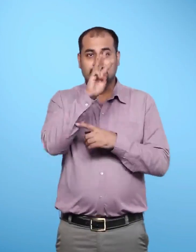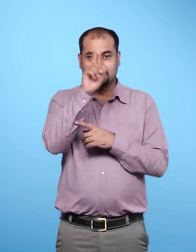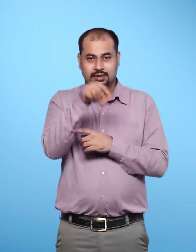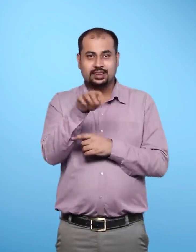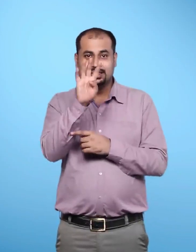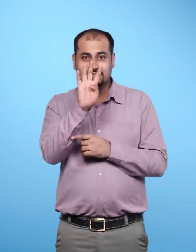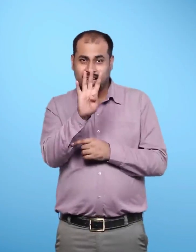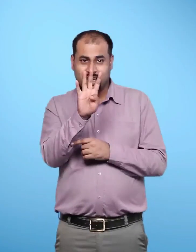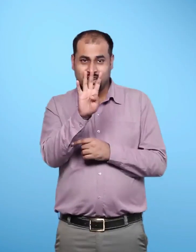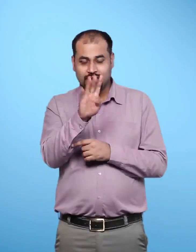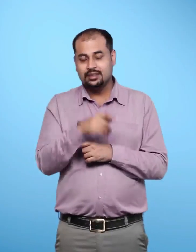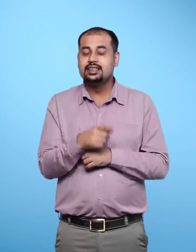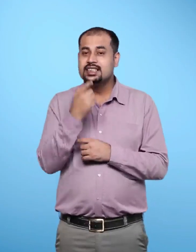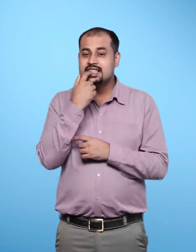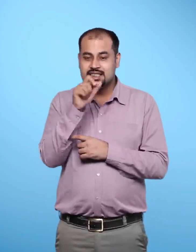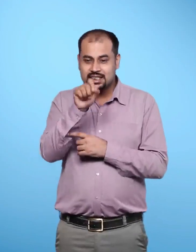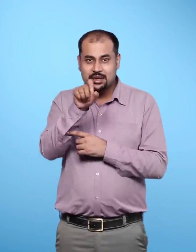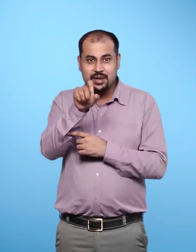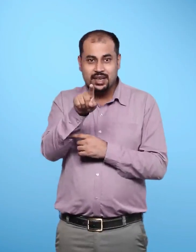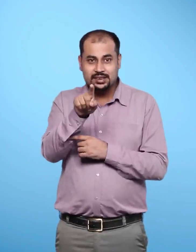and another 3/4 on prawns.